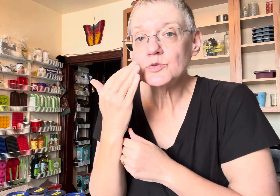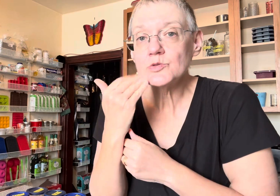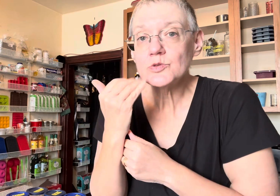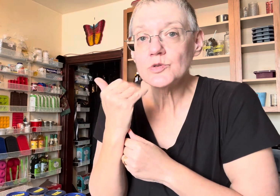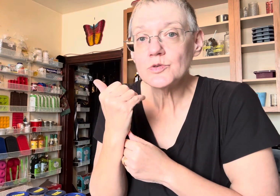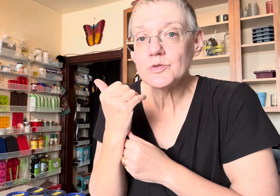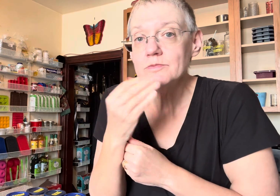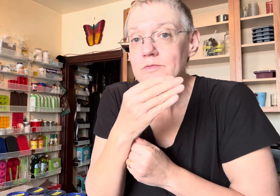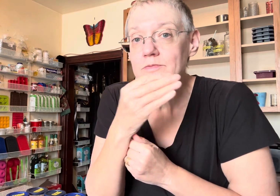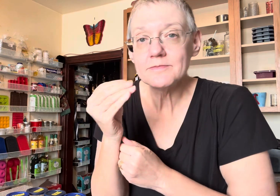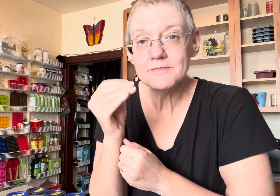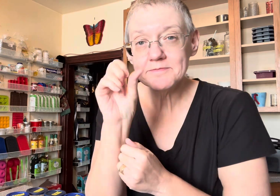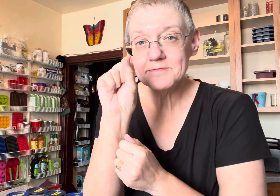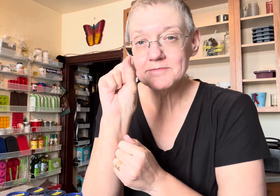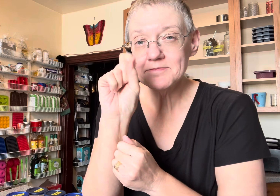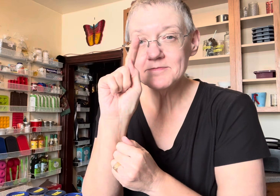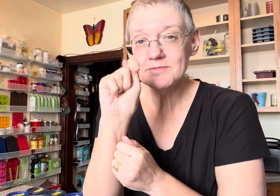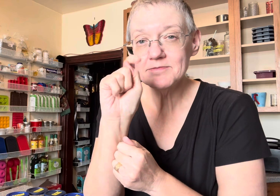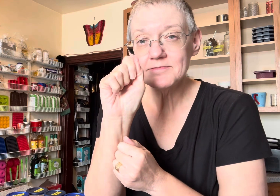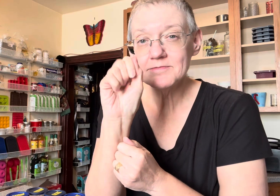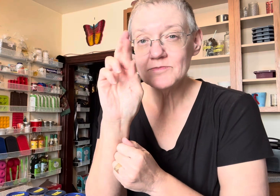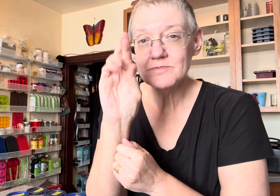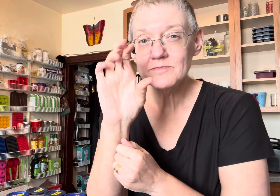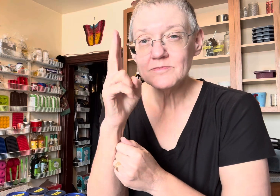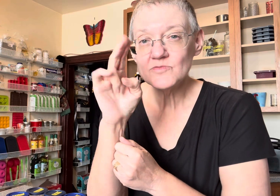have sugar and starch added.